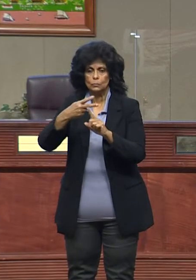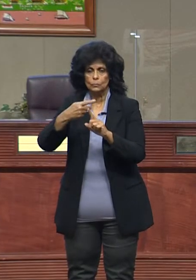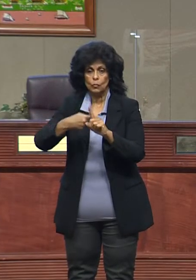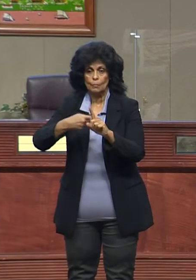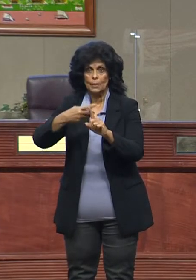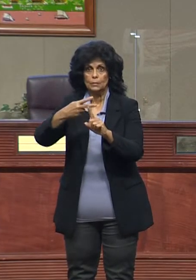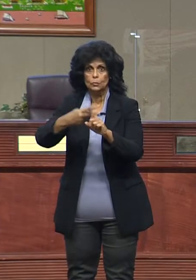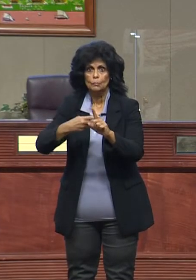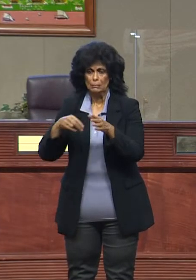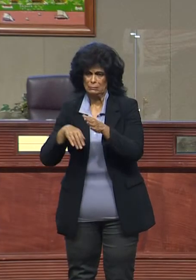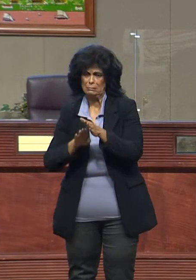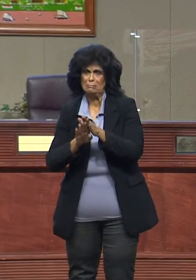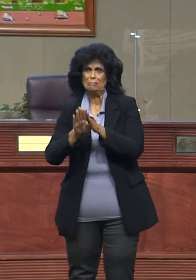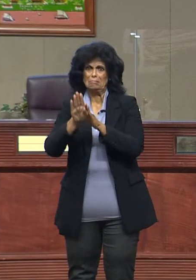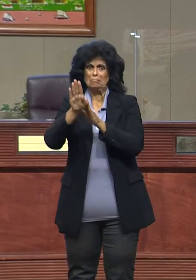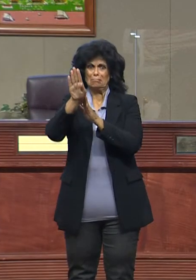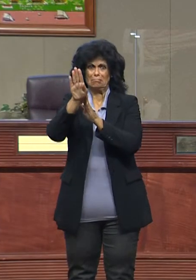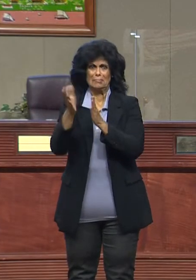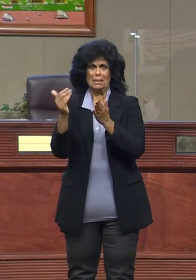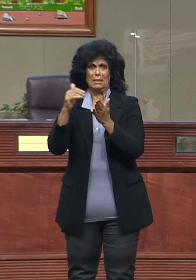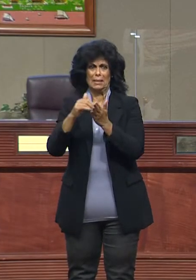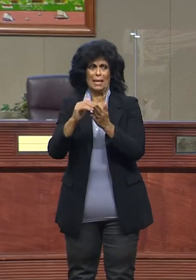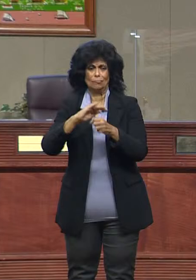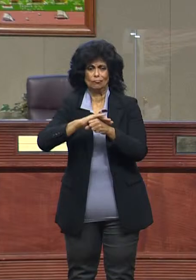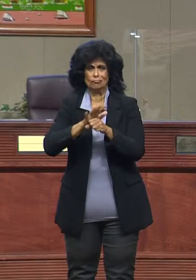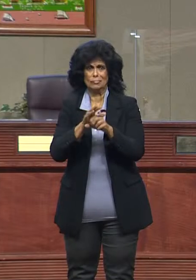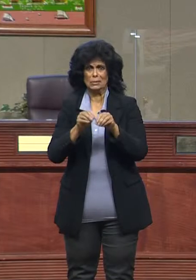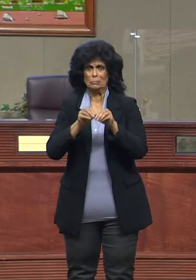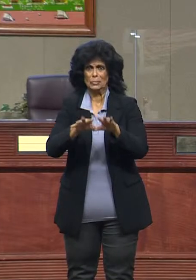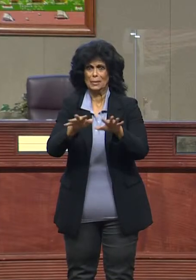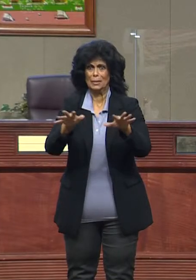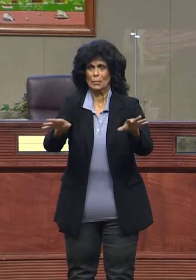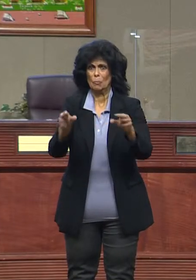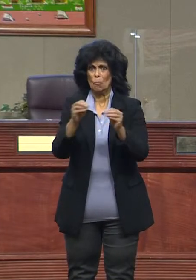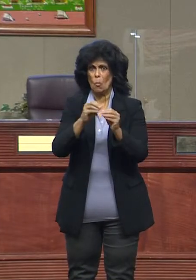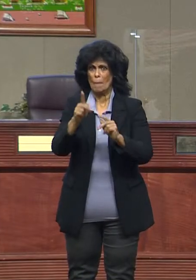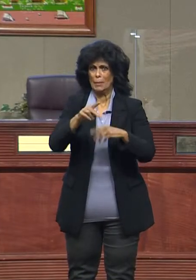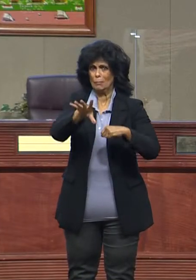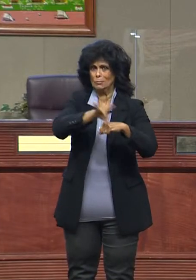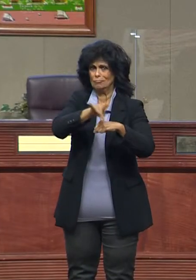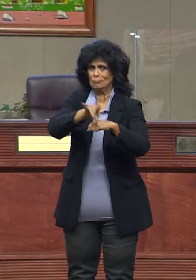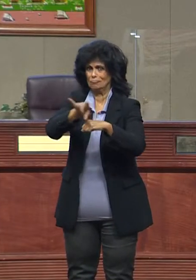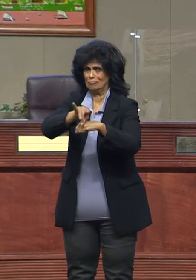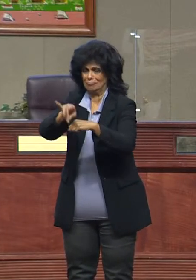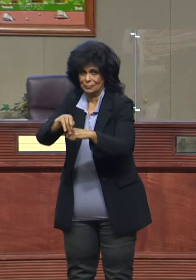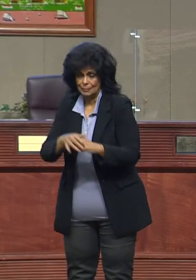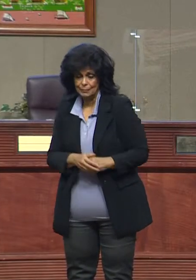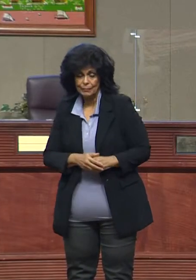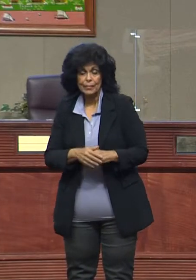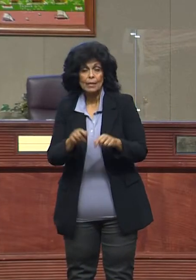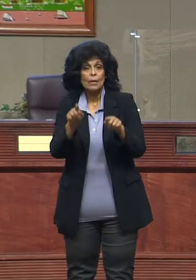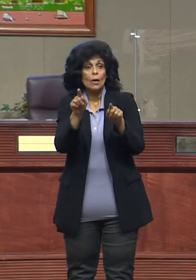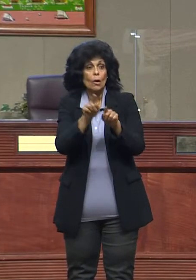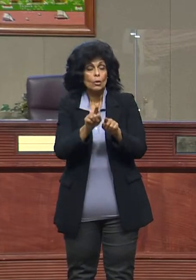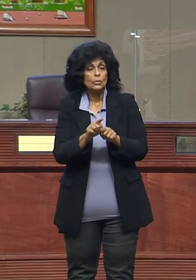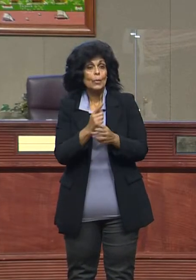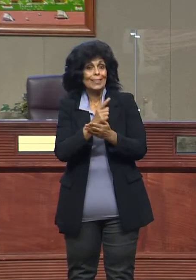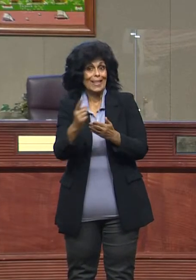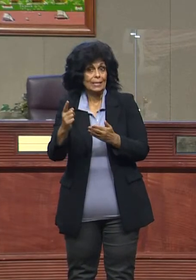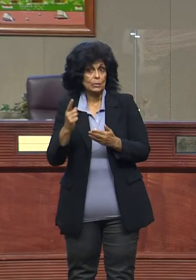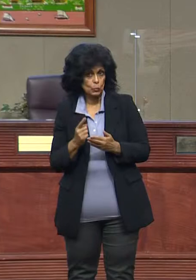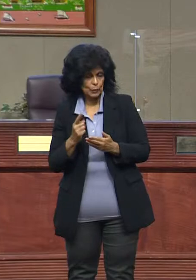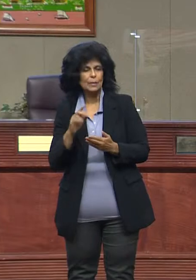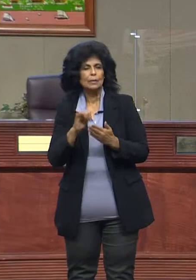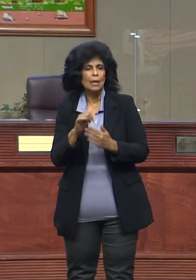positivity rate go up. The second thing that happened within the last week, Johnson & Johnson was taken offline or